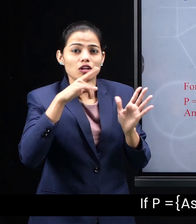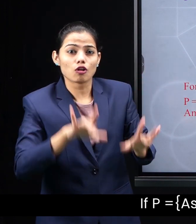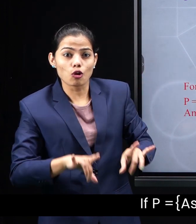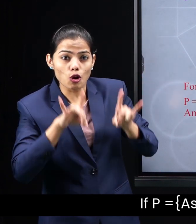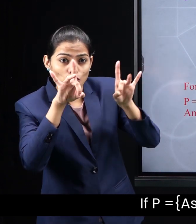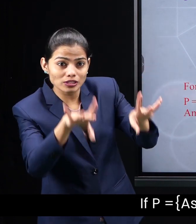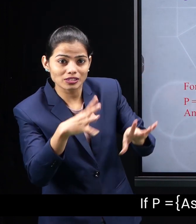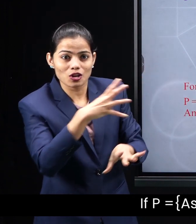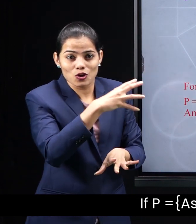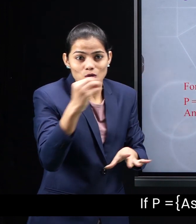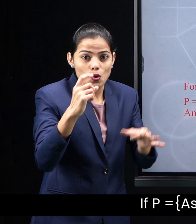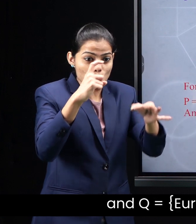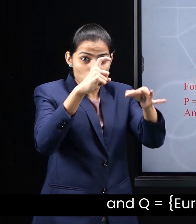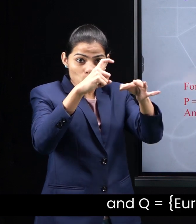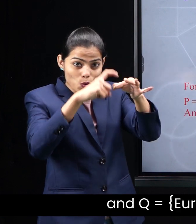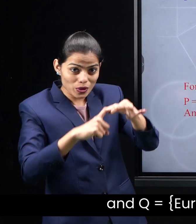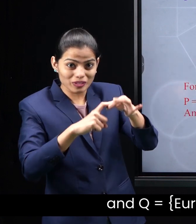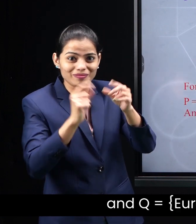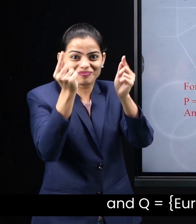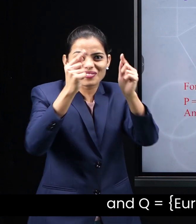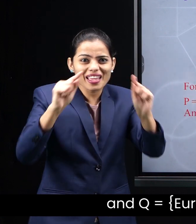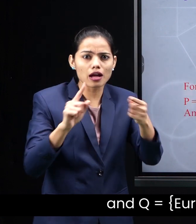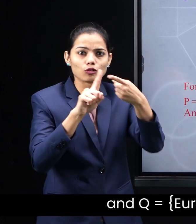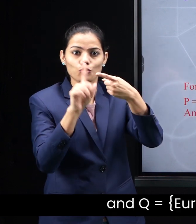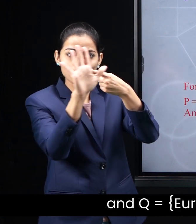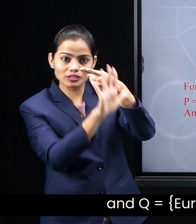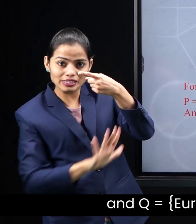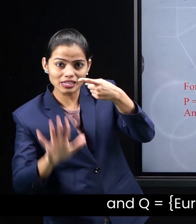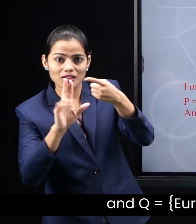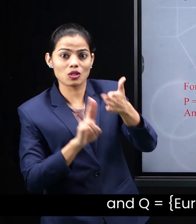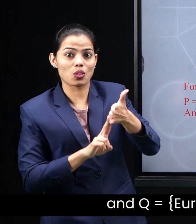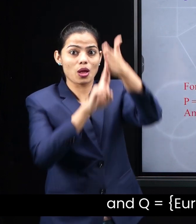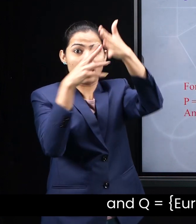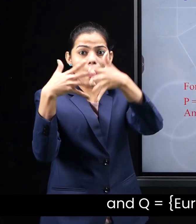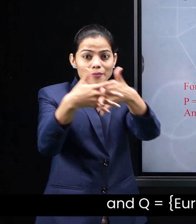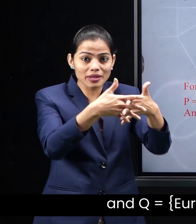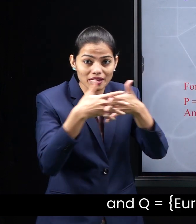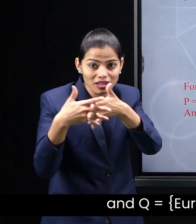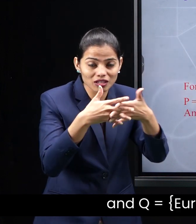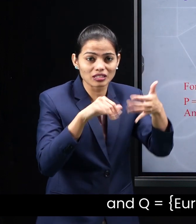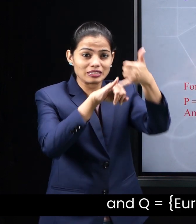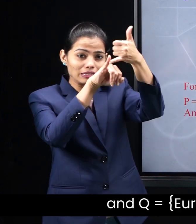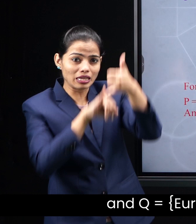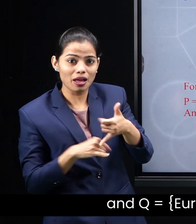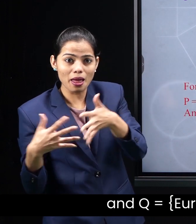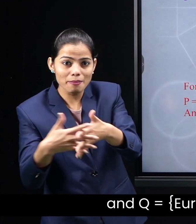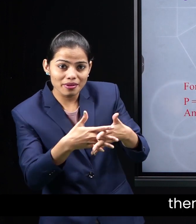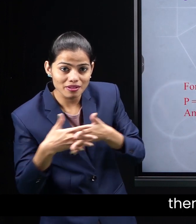Australia, and Q is equal to Europe, North America, South America, then